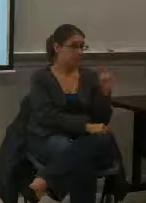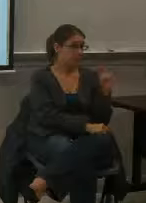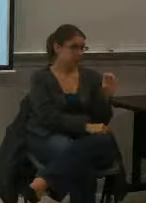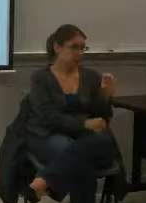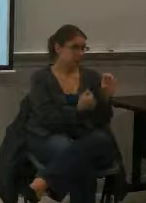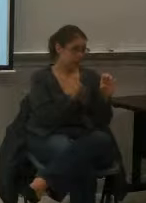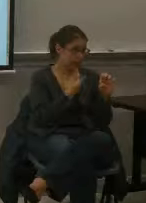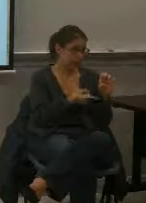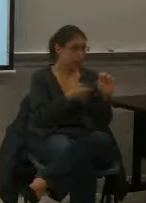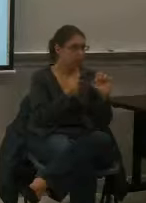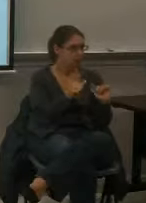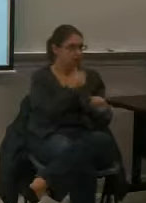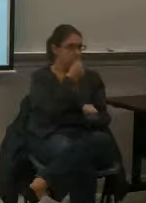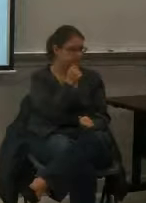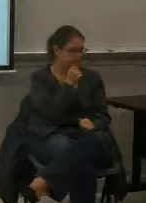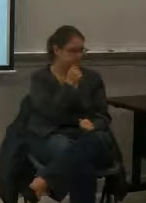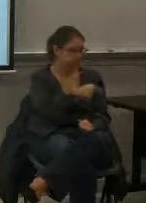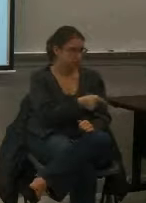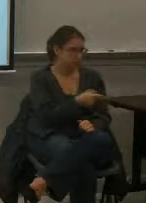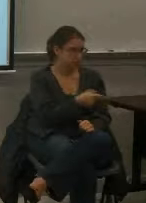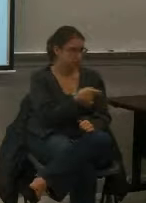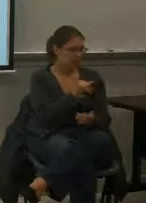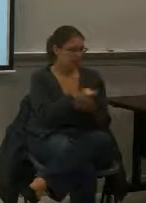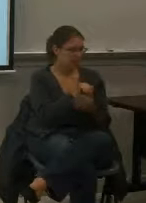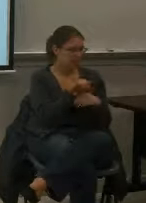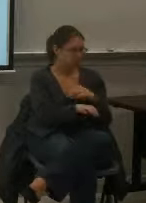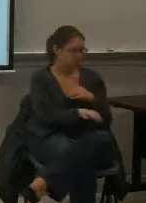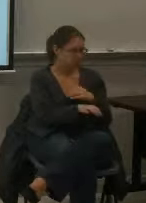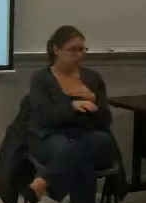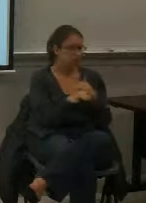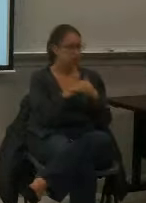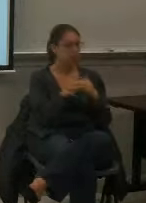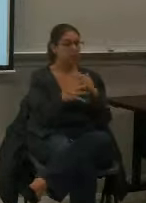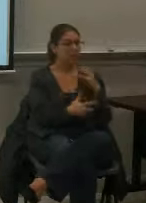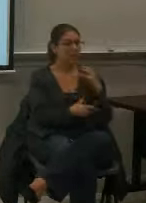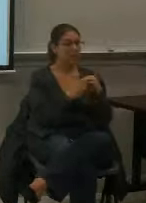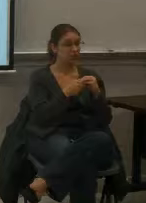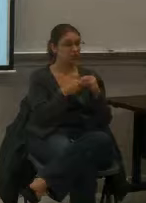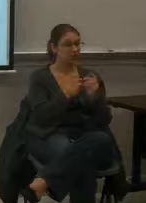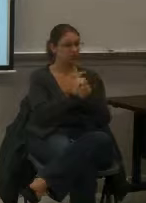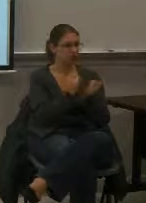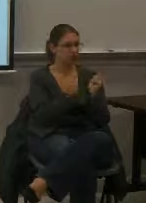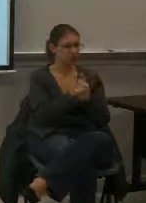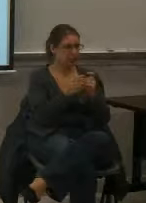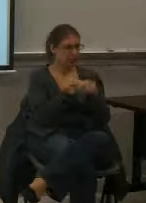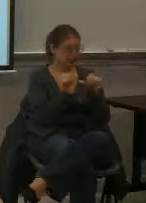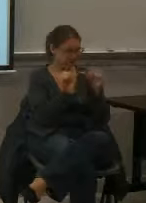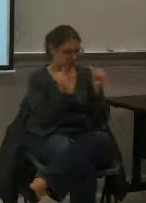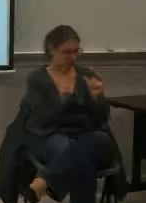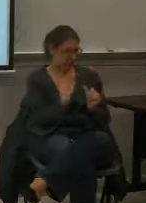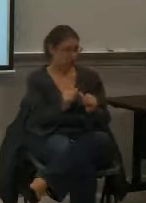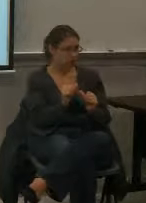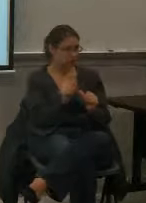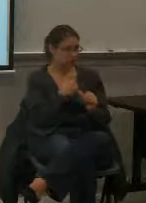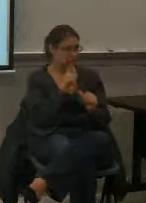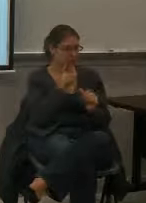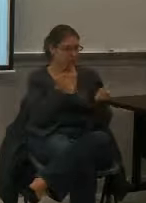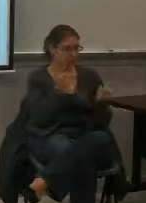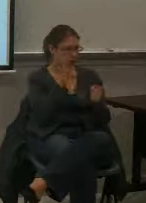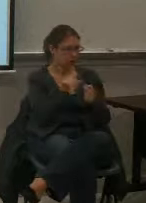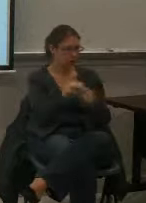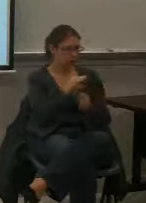are able to withstand that force. In addition, this change in morphology that's driven